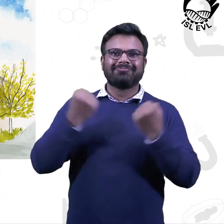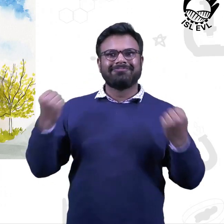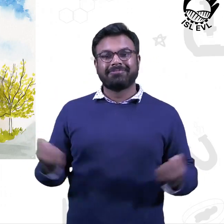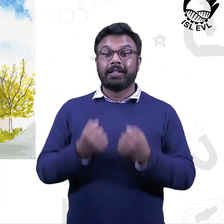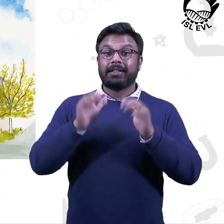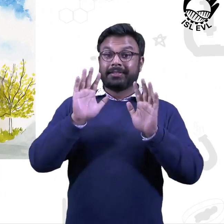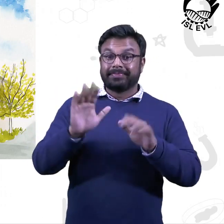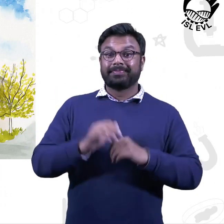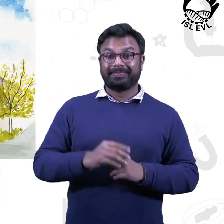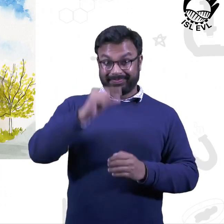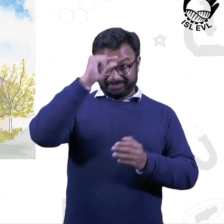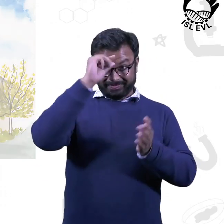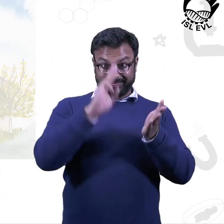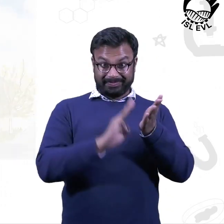who gave her research lessons